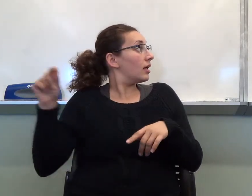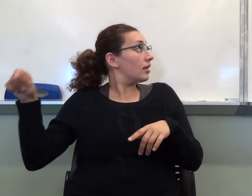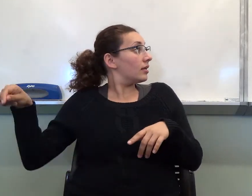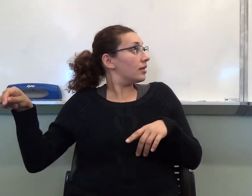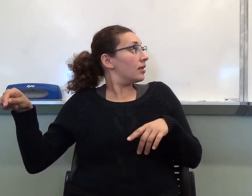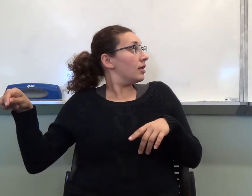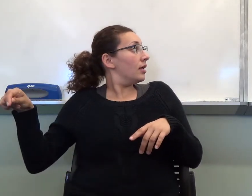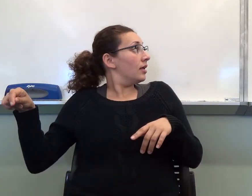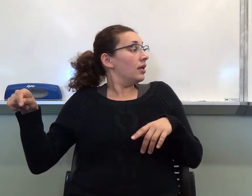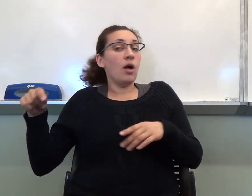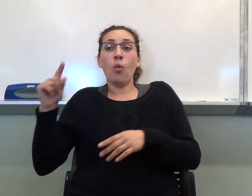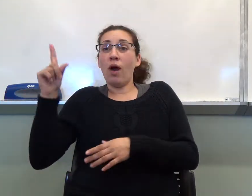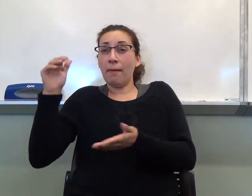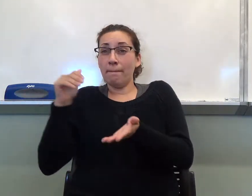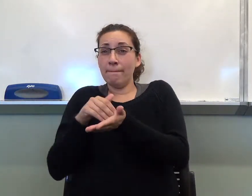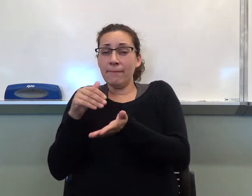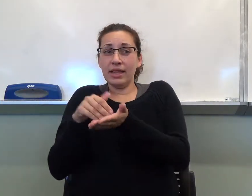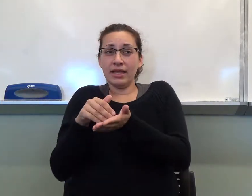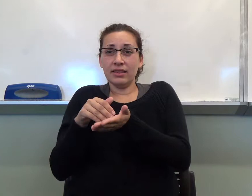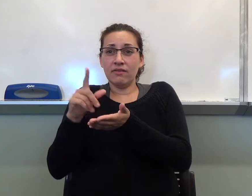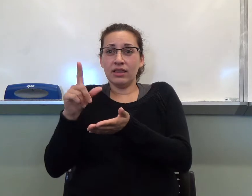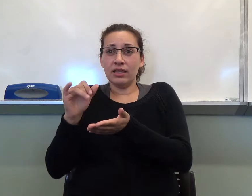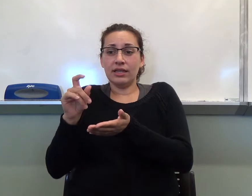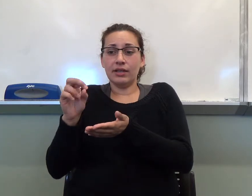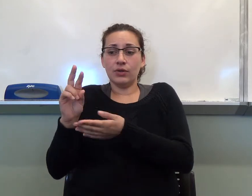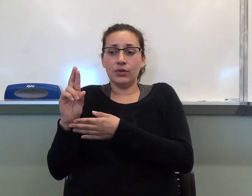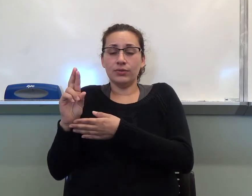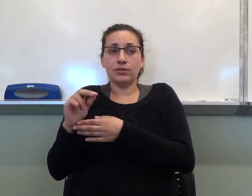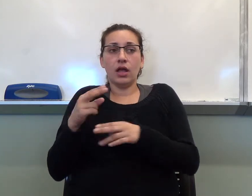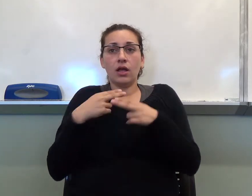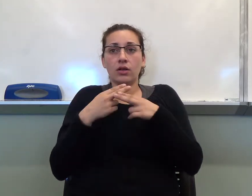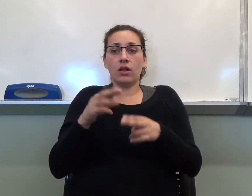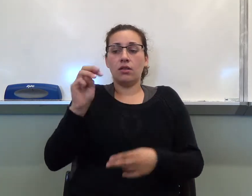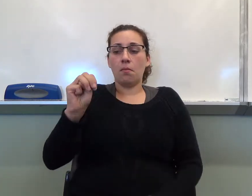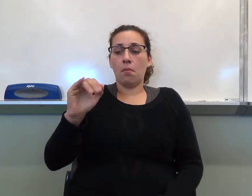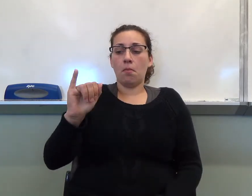would be a millionth of a liter. It's called a microliter.